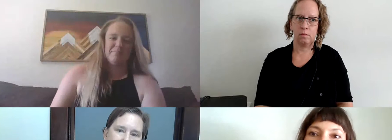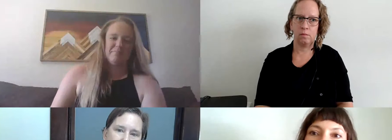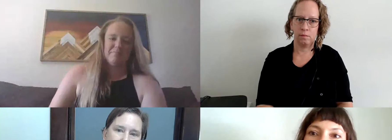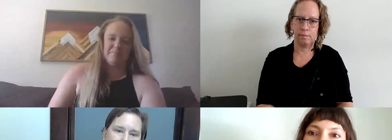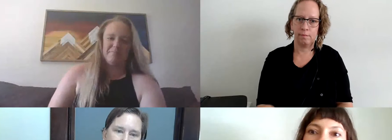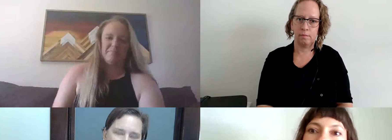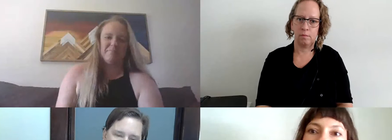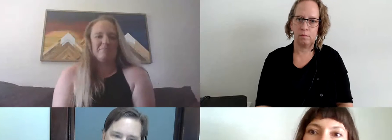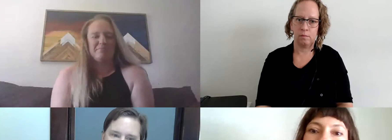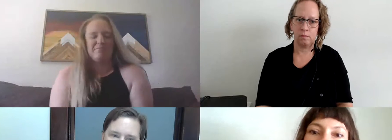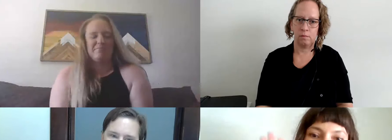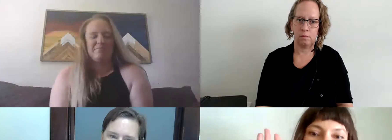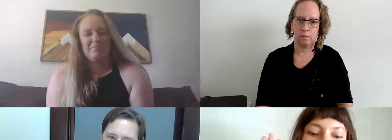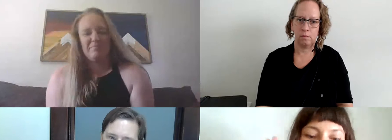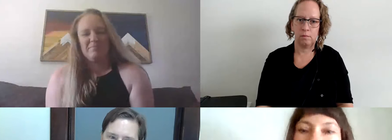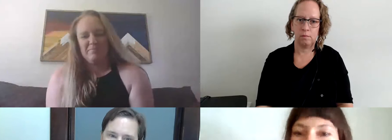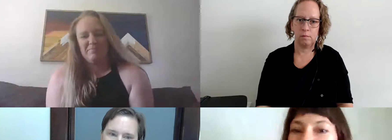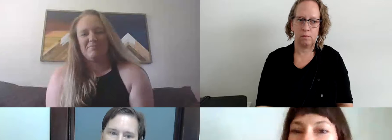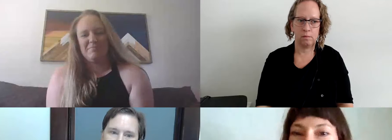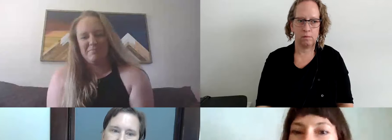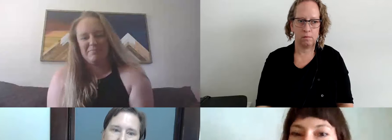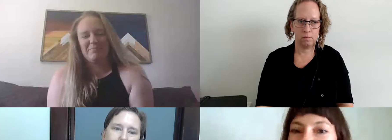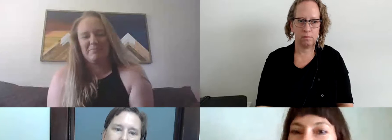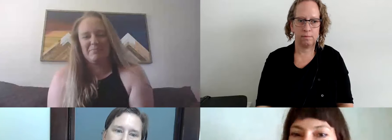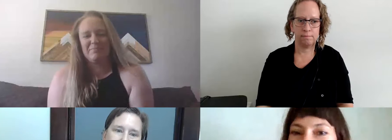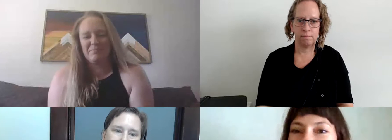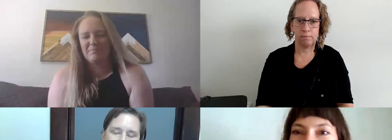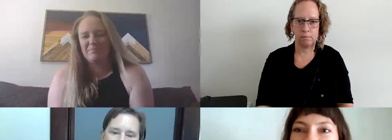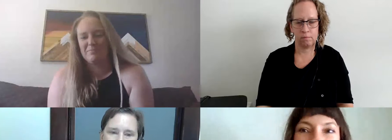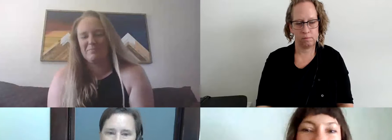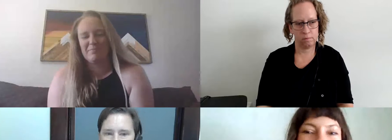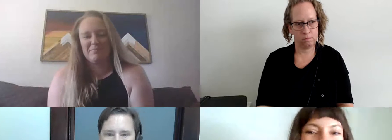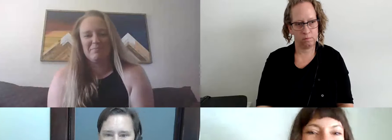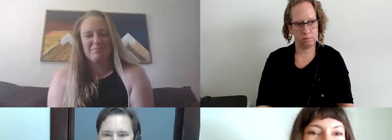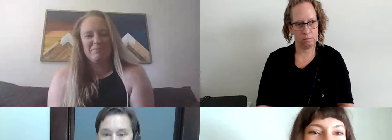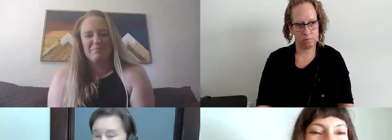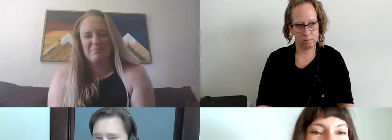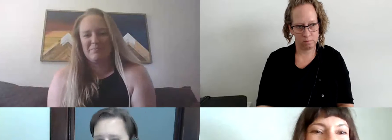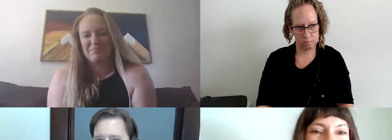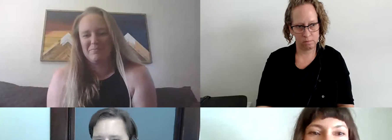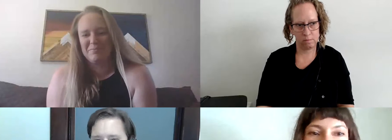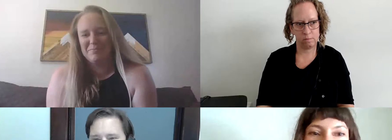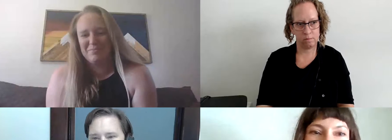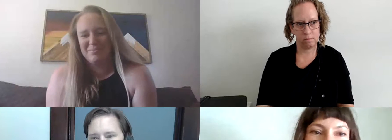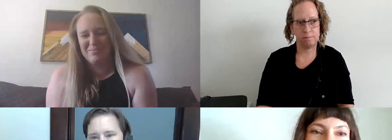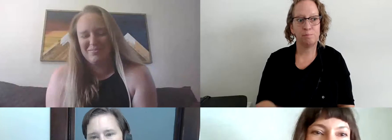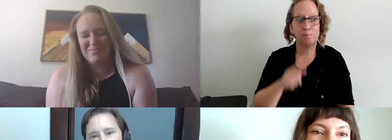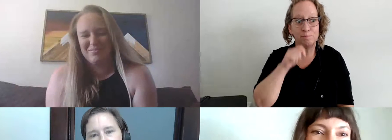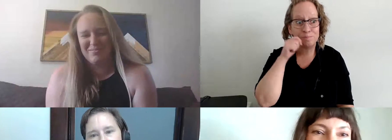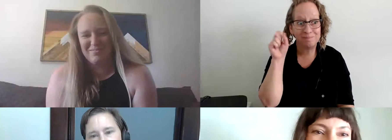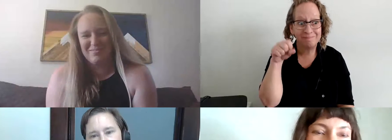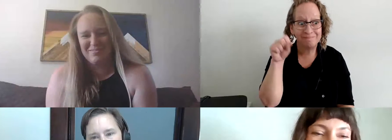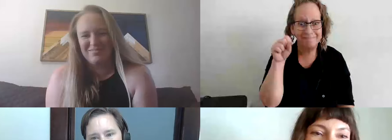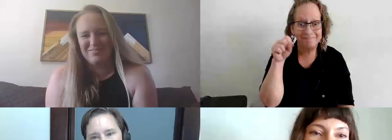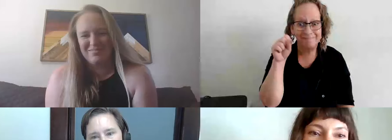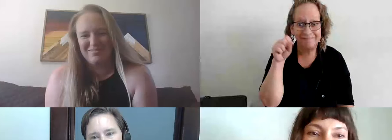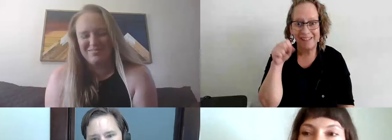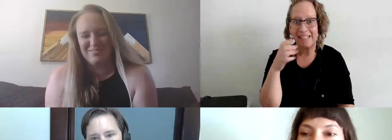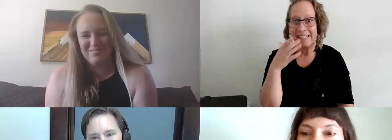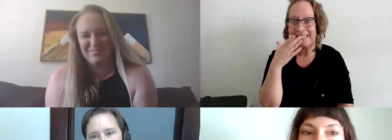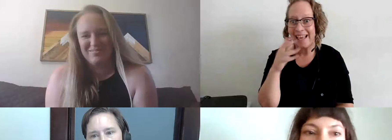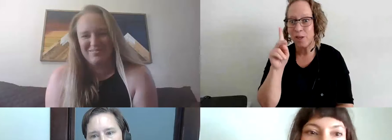then RCC on the bottom half of the screen, so you can still see the meeting and the captions at the same time. Tatiana, would you like to add? Thank you,